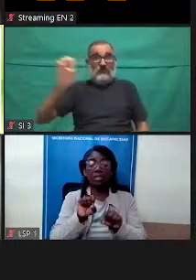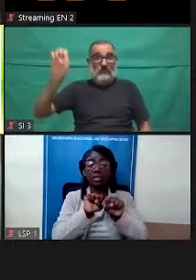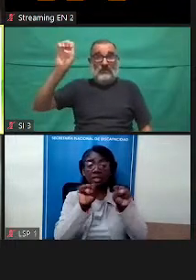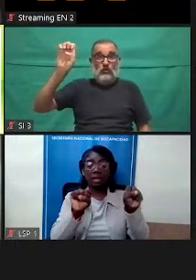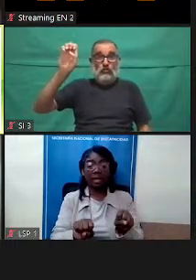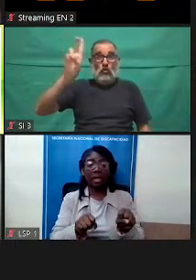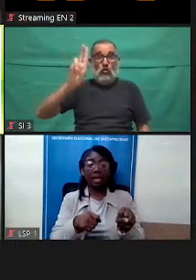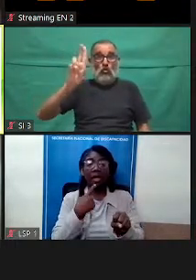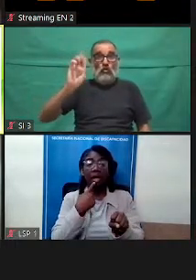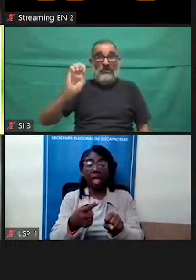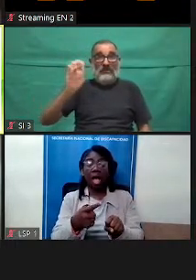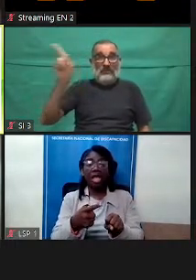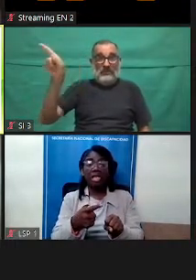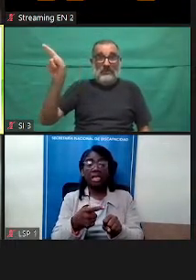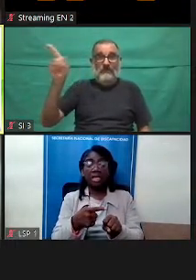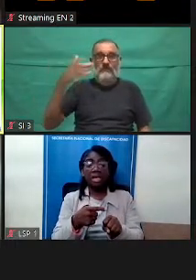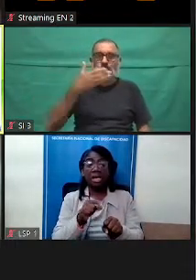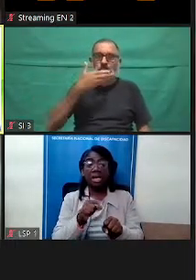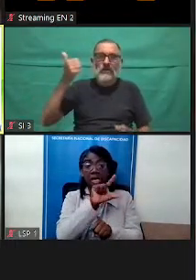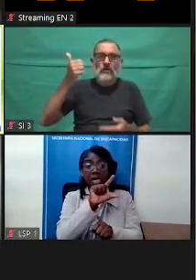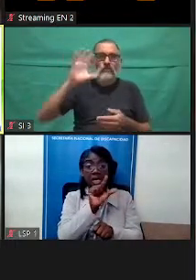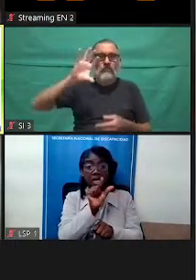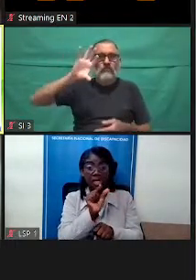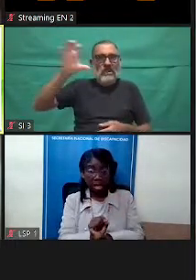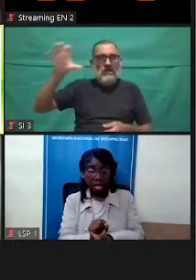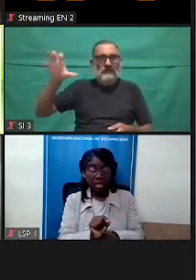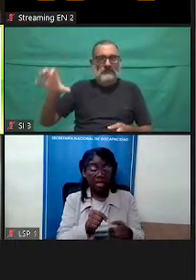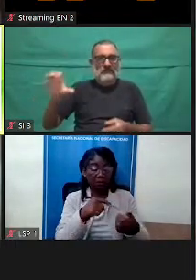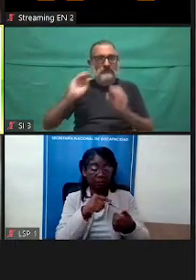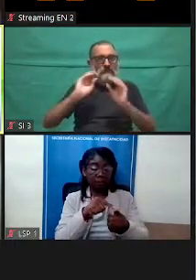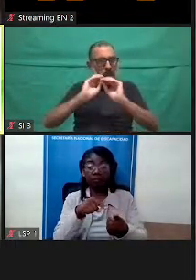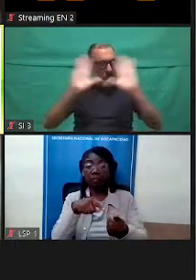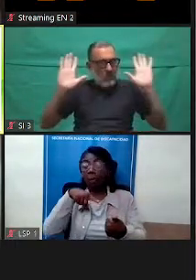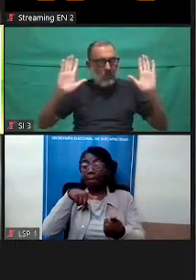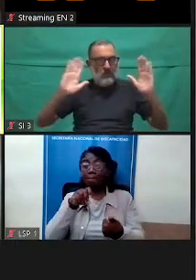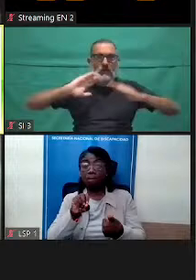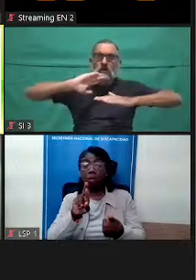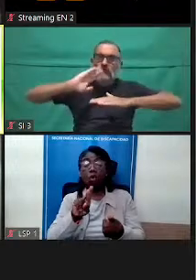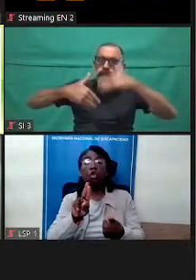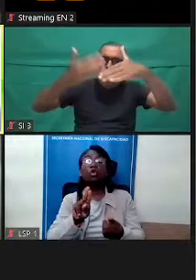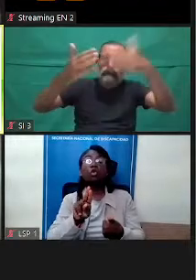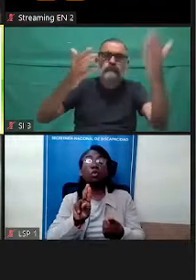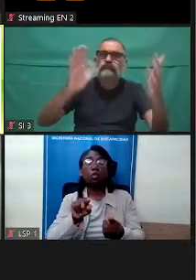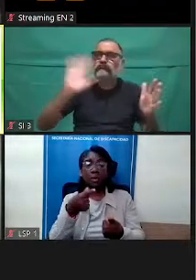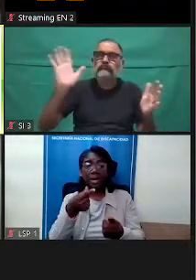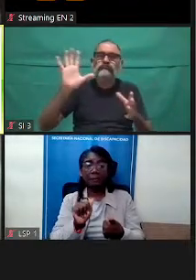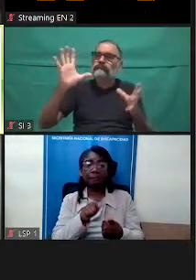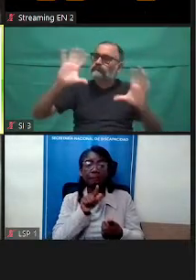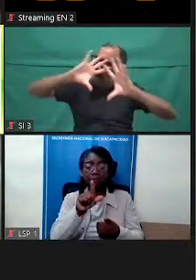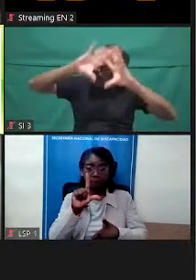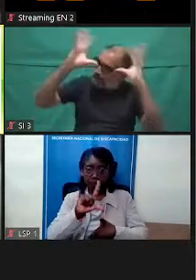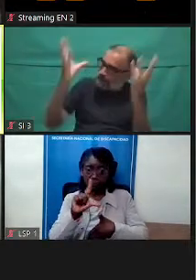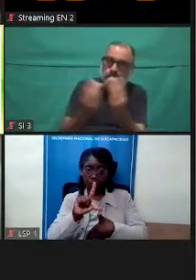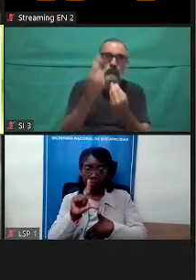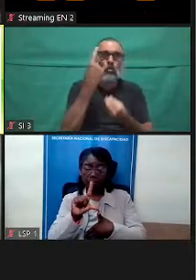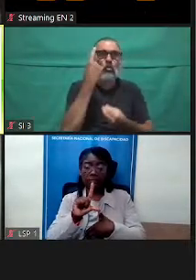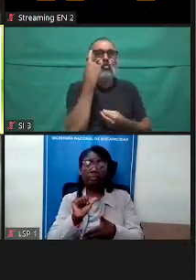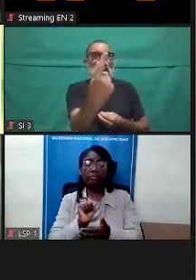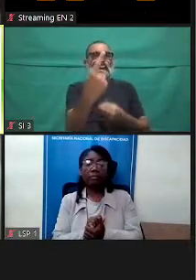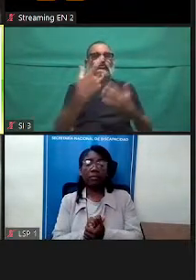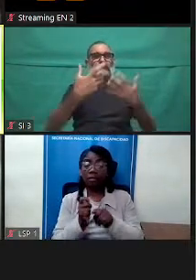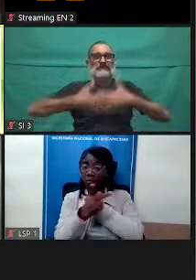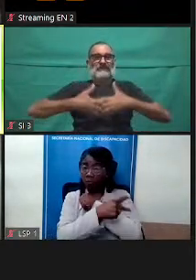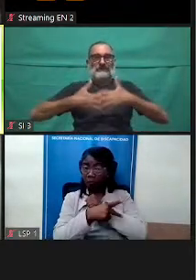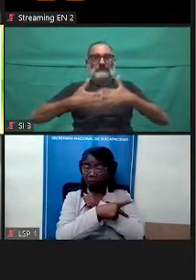system as portugal has or italy has had the benefits it has in the latin american countries we've seen